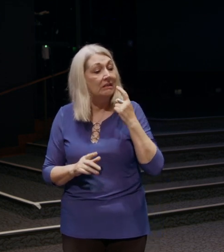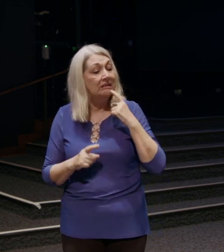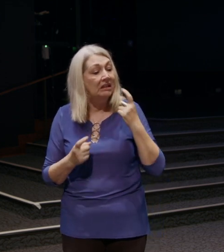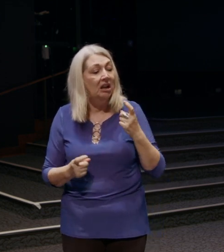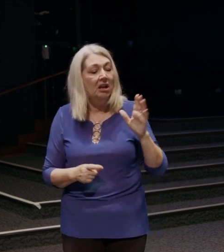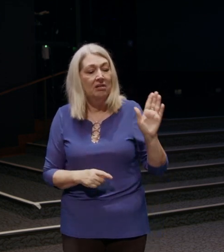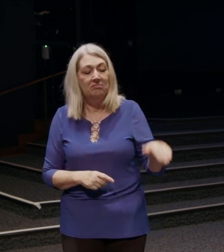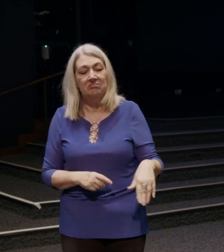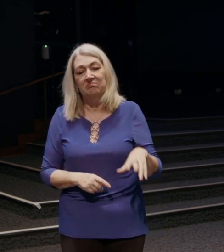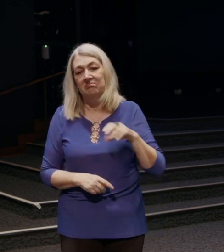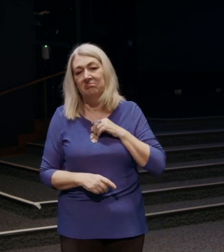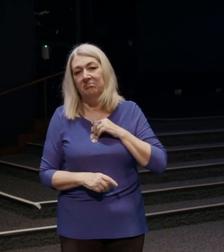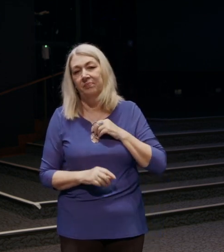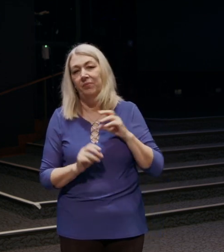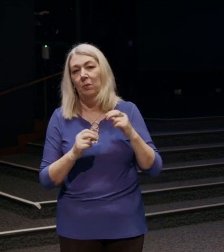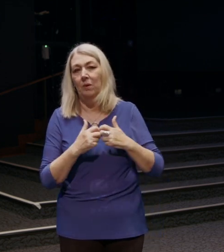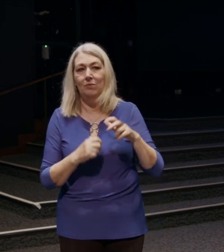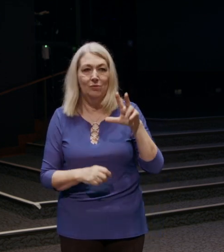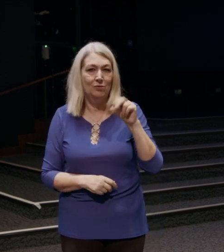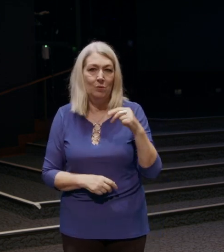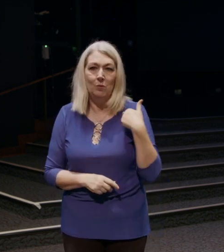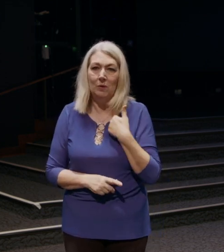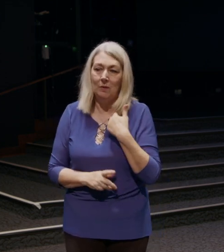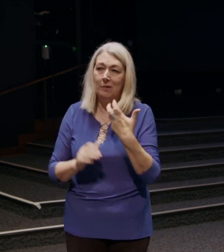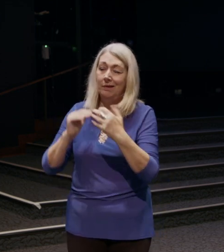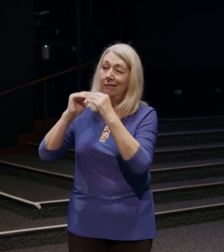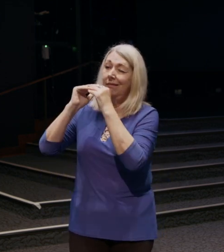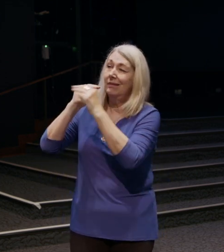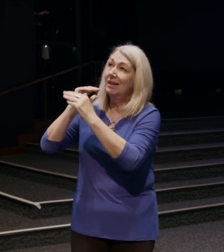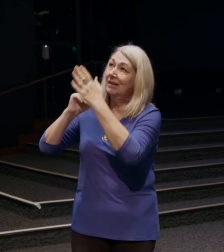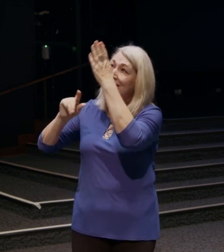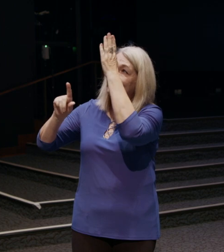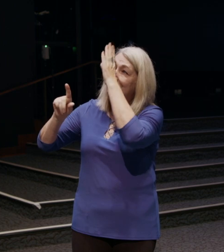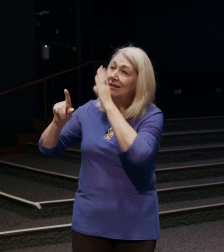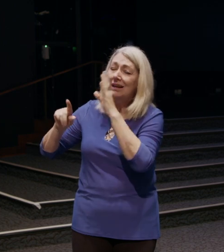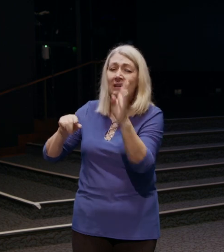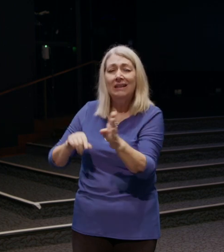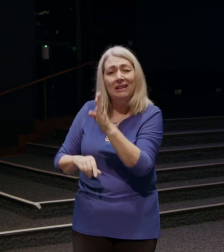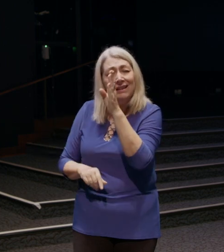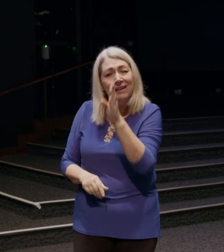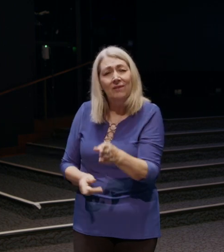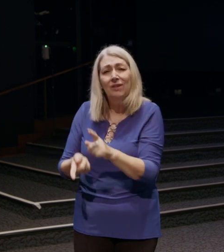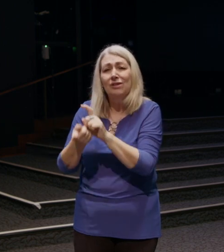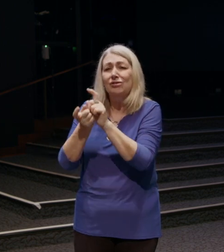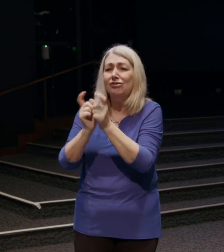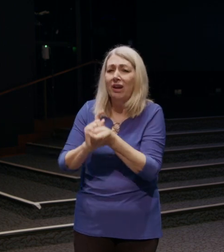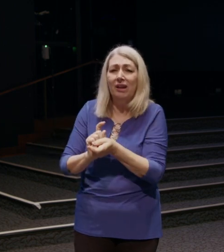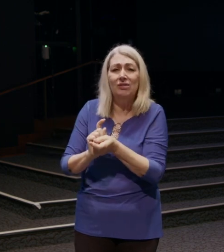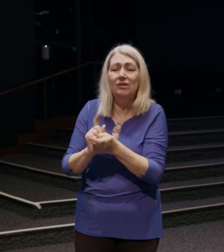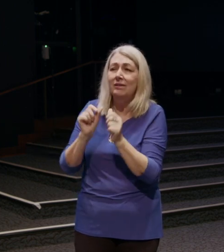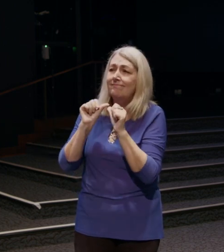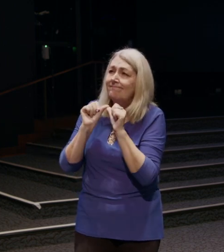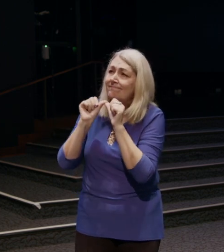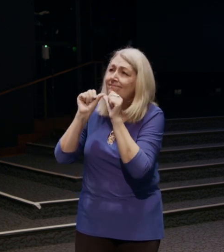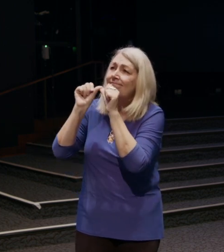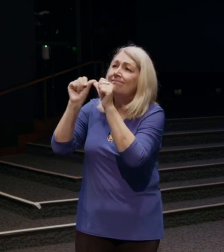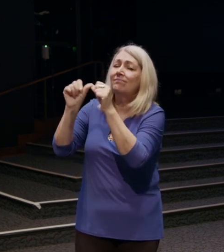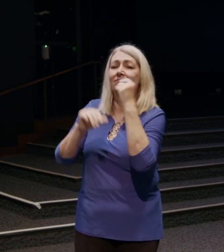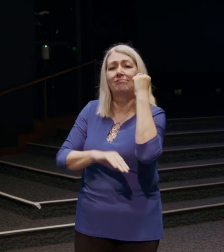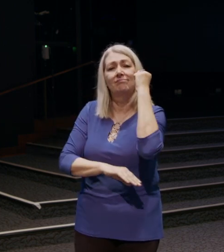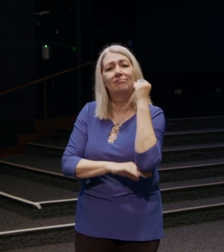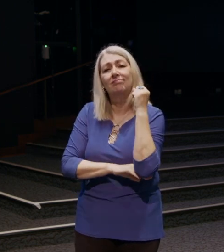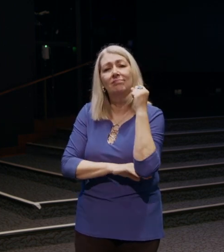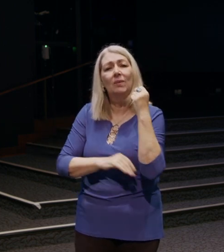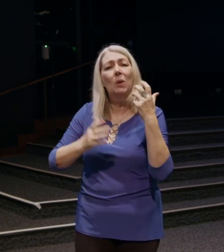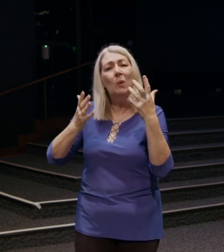we want a God who does not change like the shifting shadows. We want a God who judges